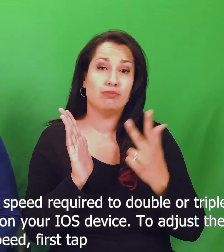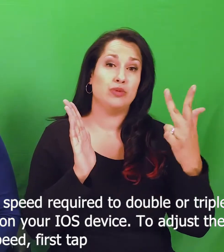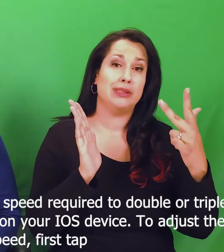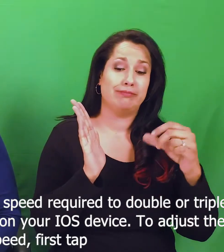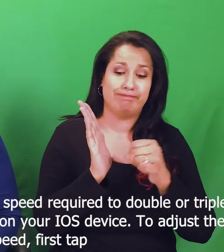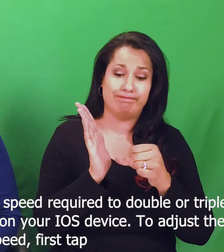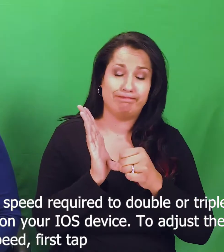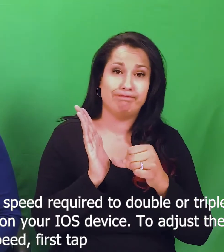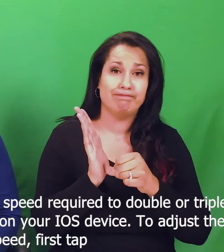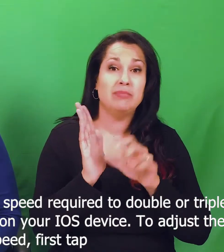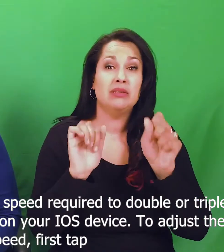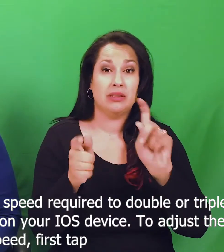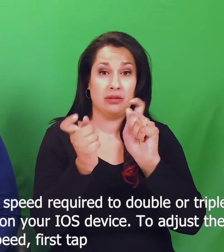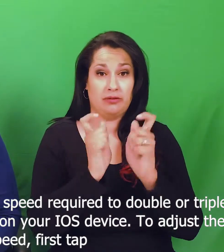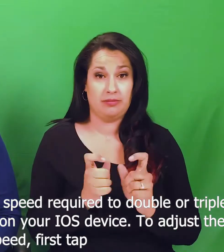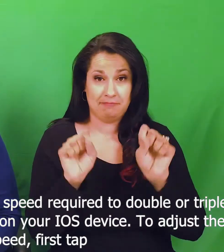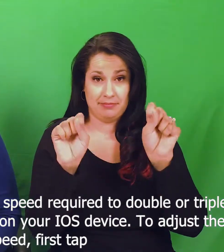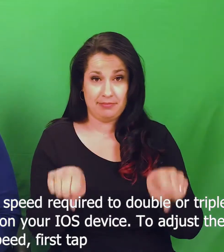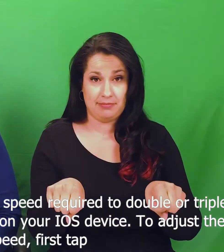device.